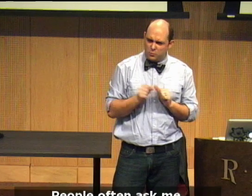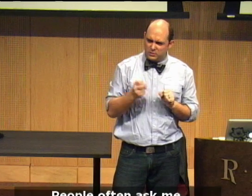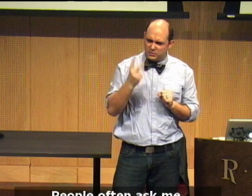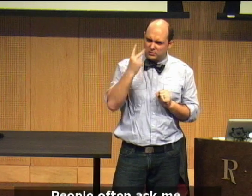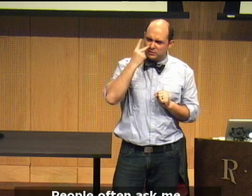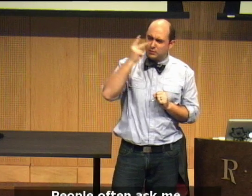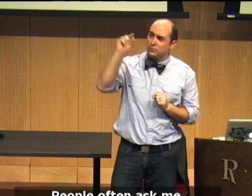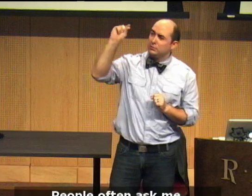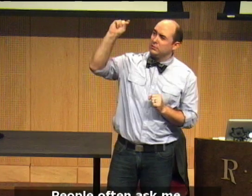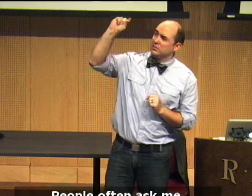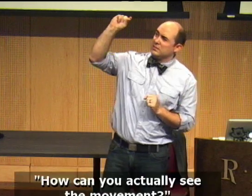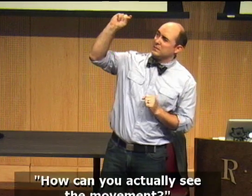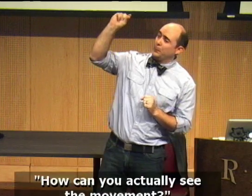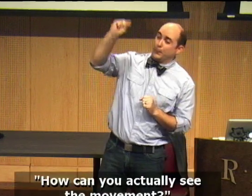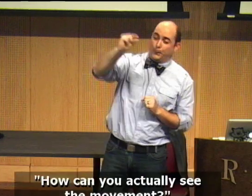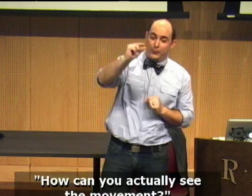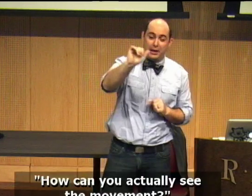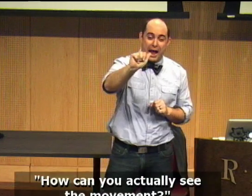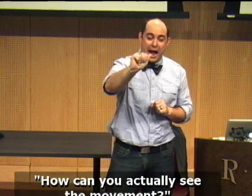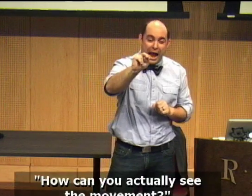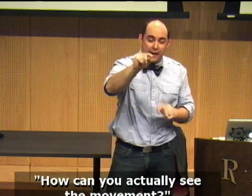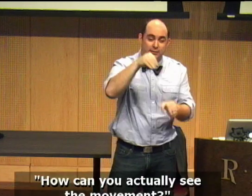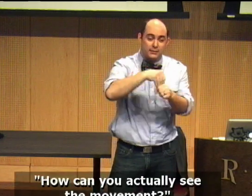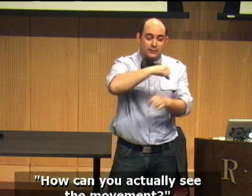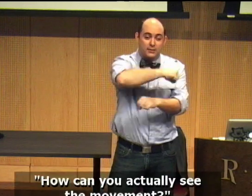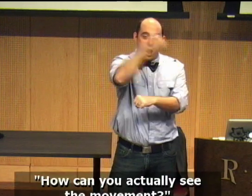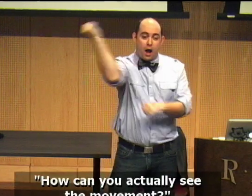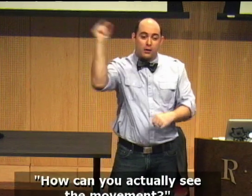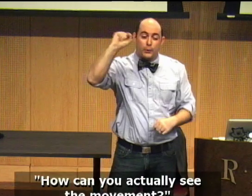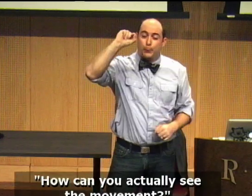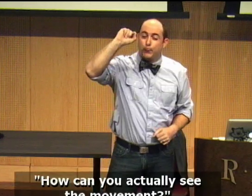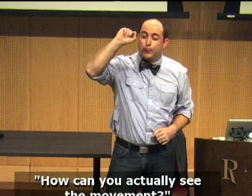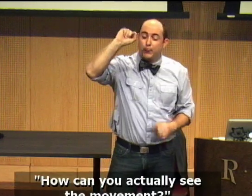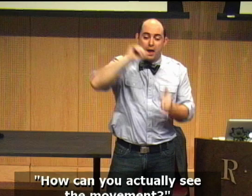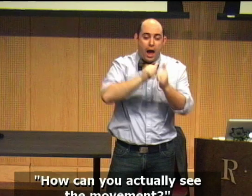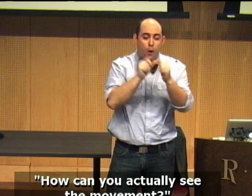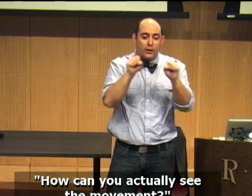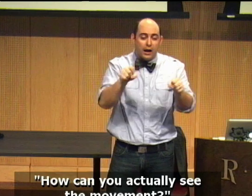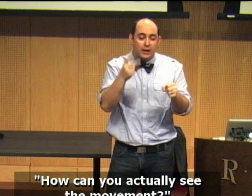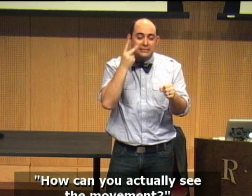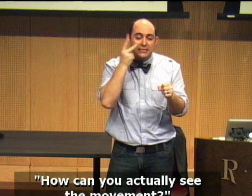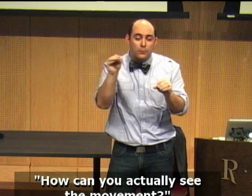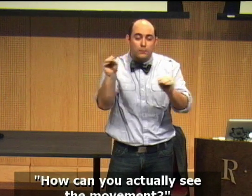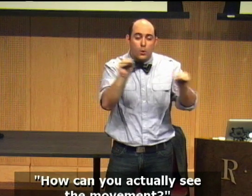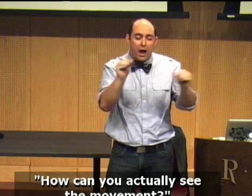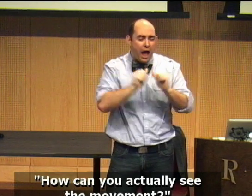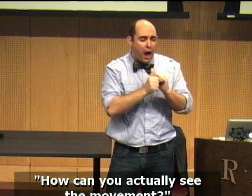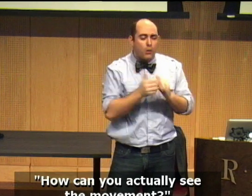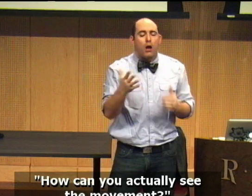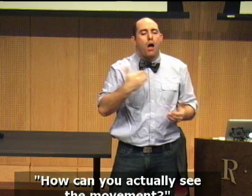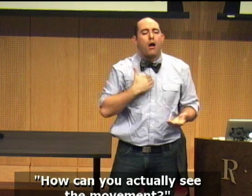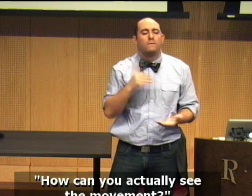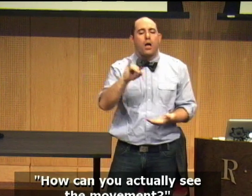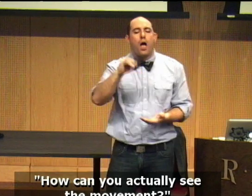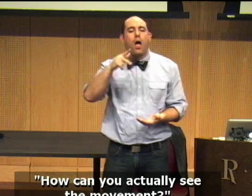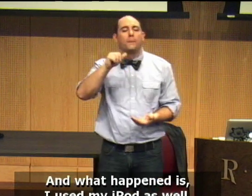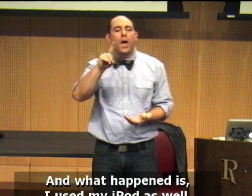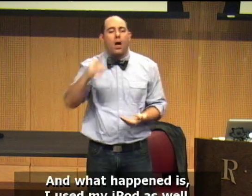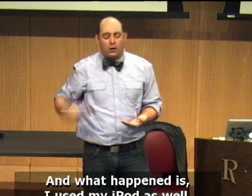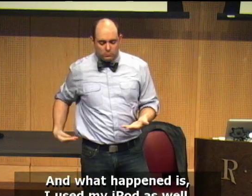People often ask me, how can you actually see the movement? And what